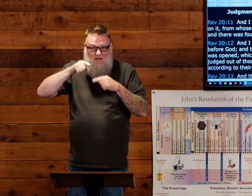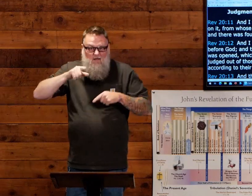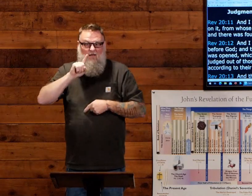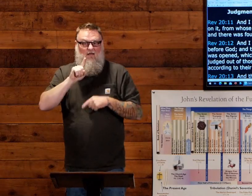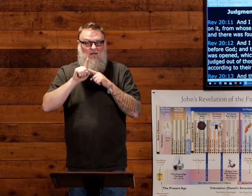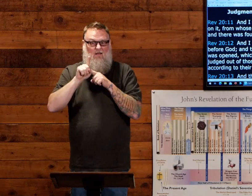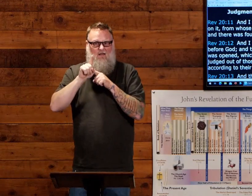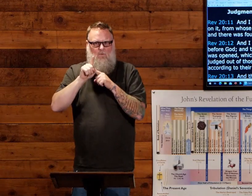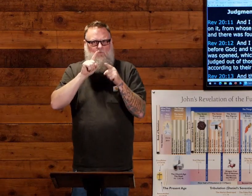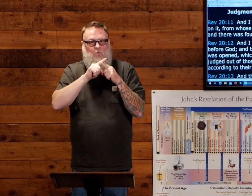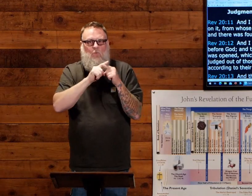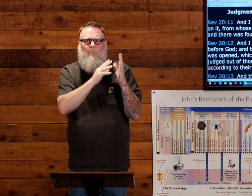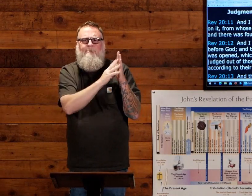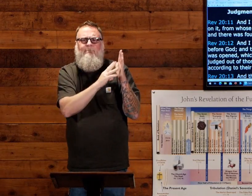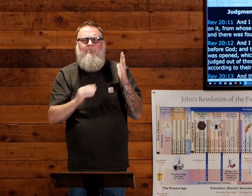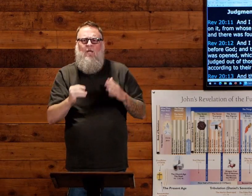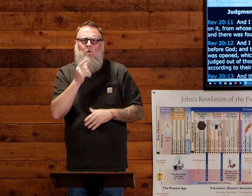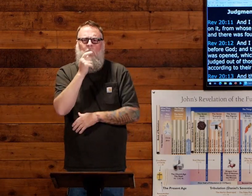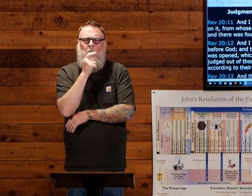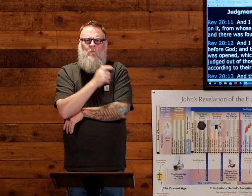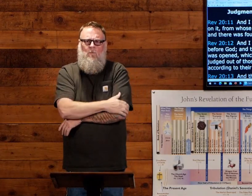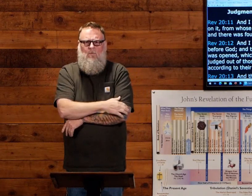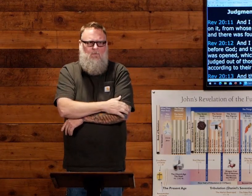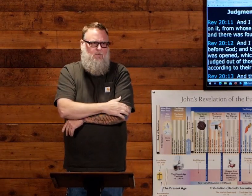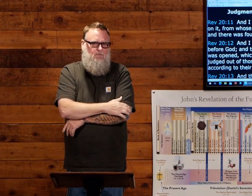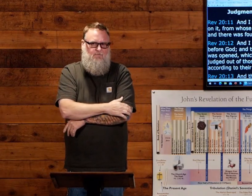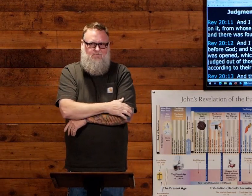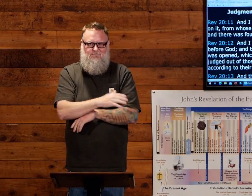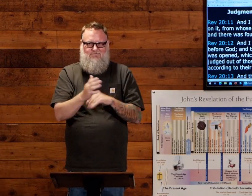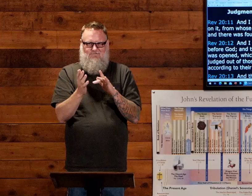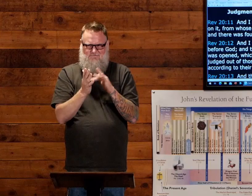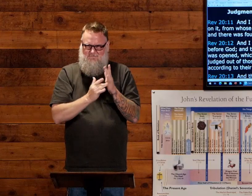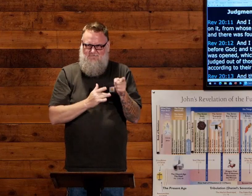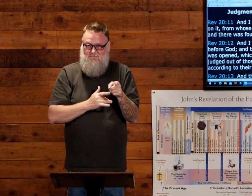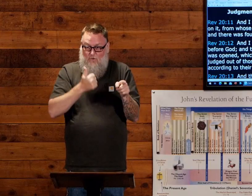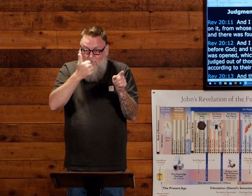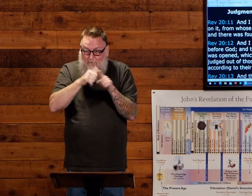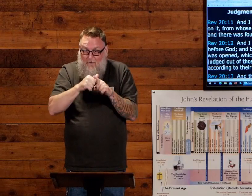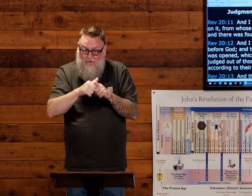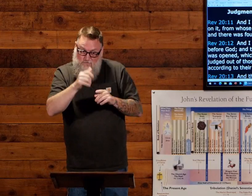and you look at the Antichrist and the Beast, they try to mimic who? Jesus.